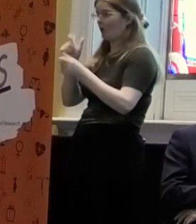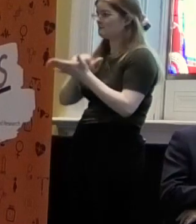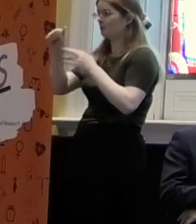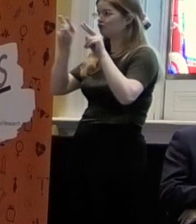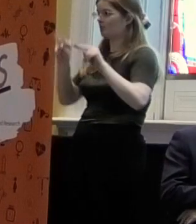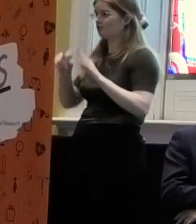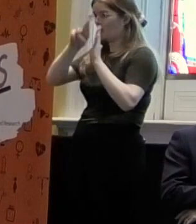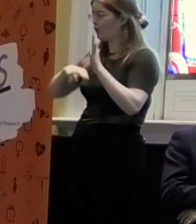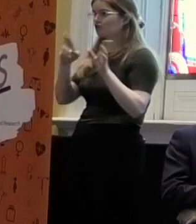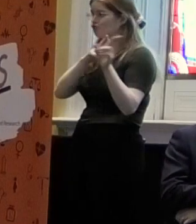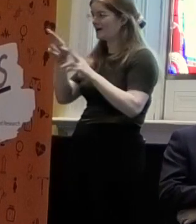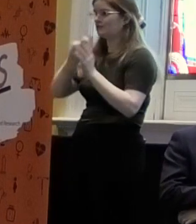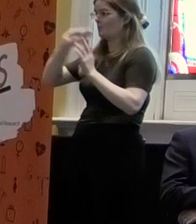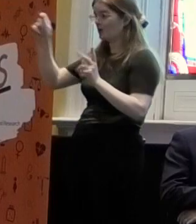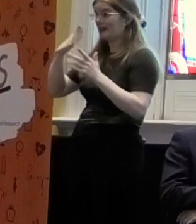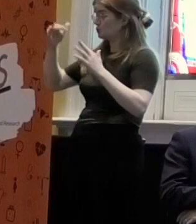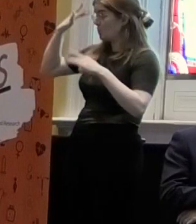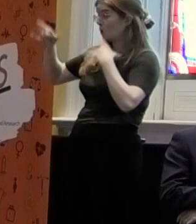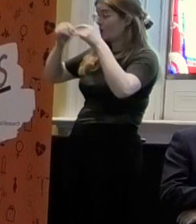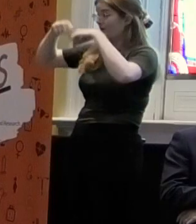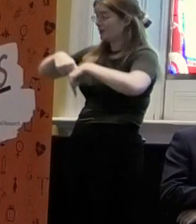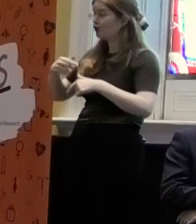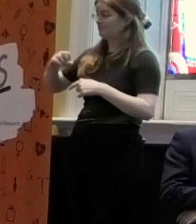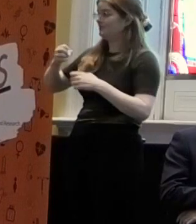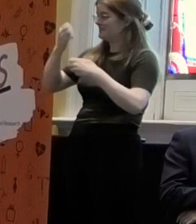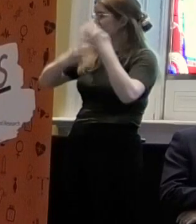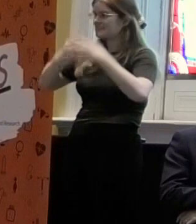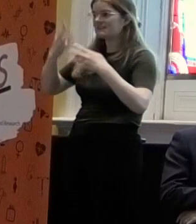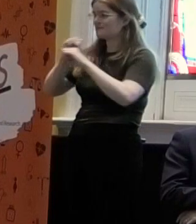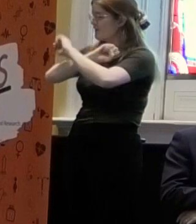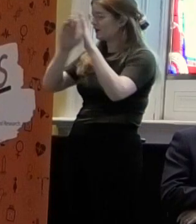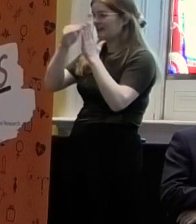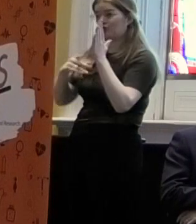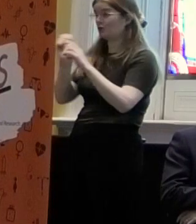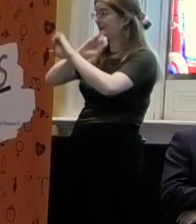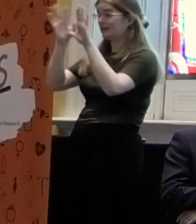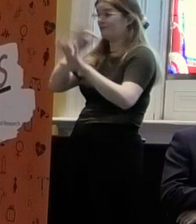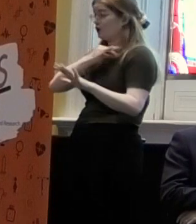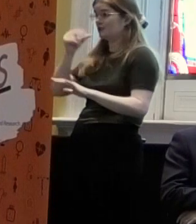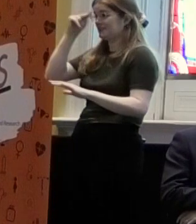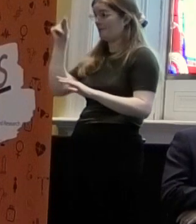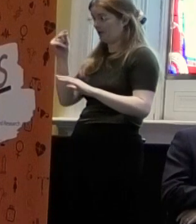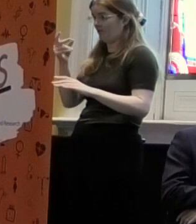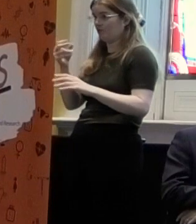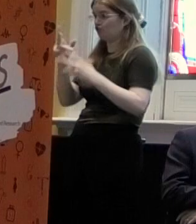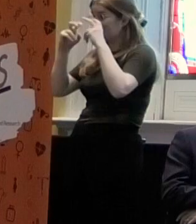what happened, and it's one of the best examples of really early research and